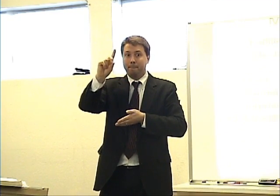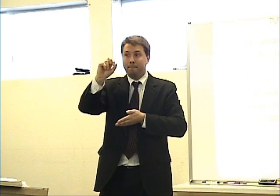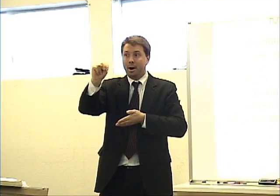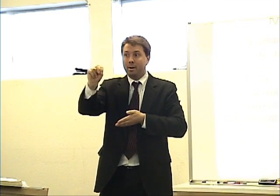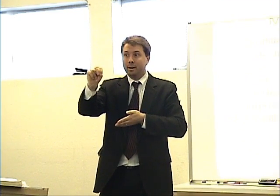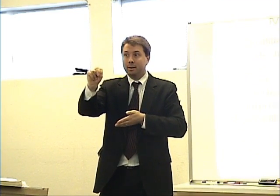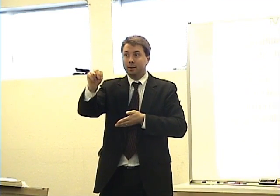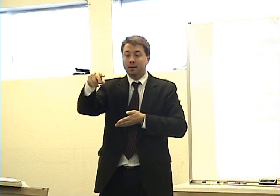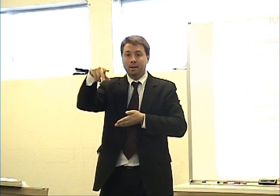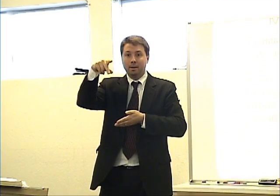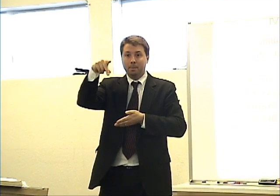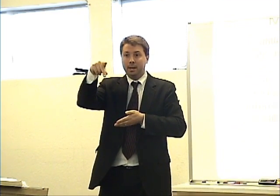pardon.